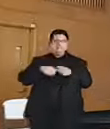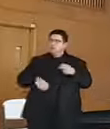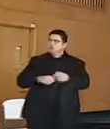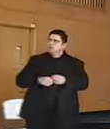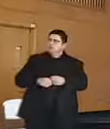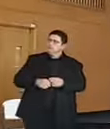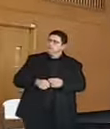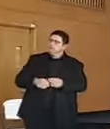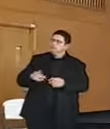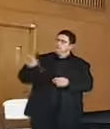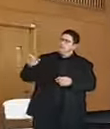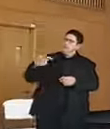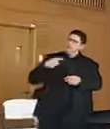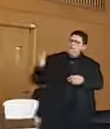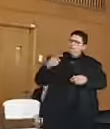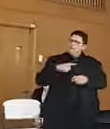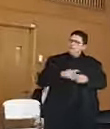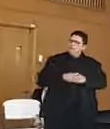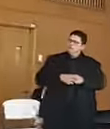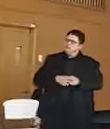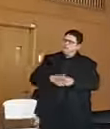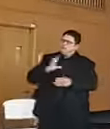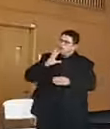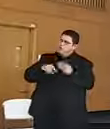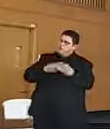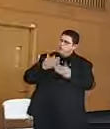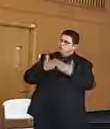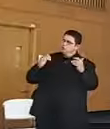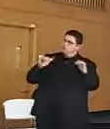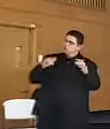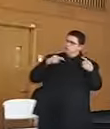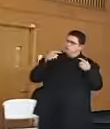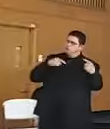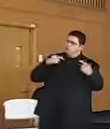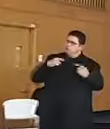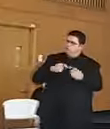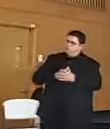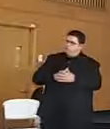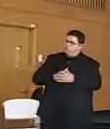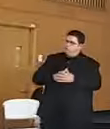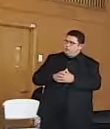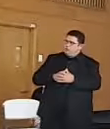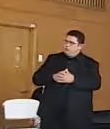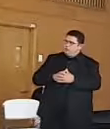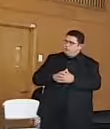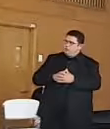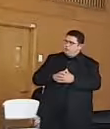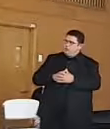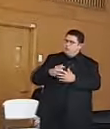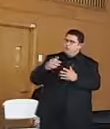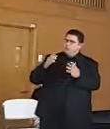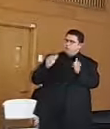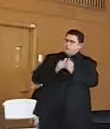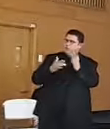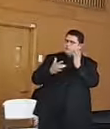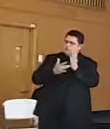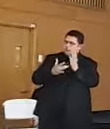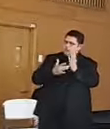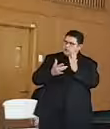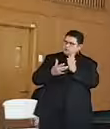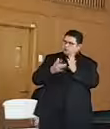Let me ask you, so you talk about inconvenience and struggle. I understand this was given some helpful technology, but